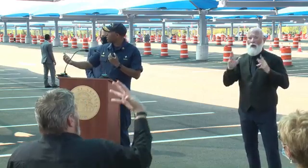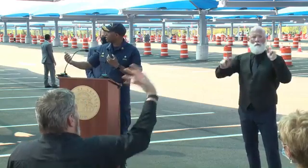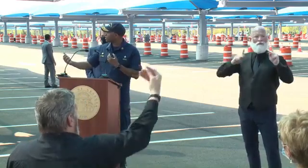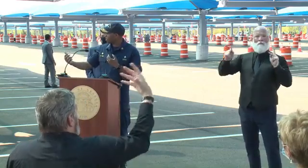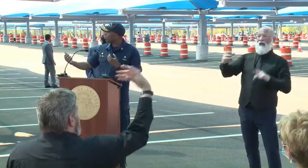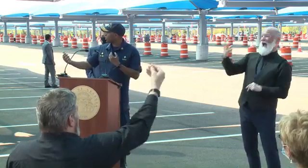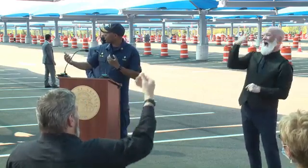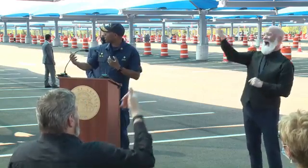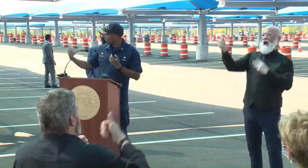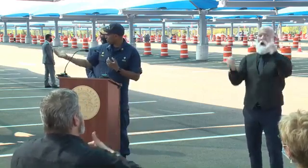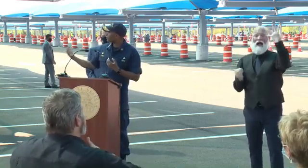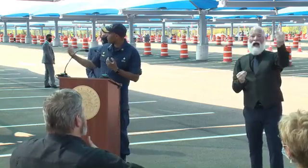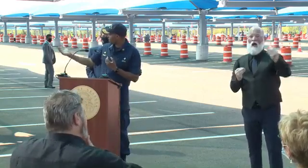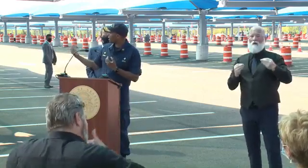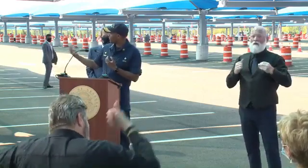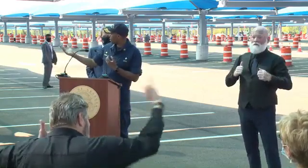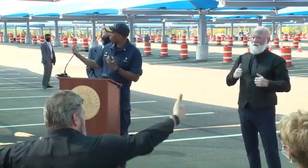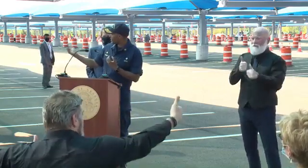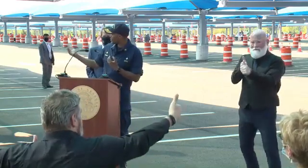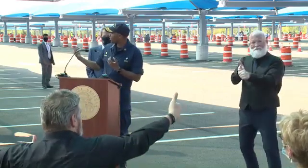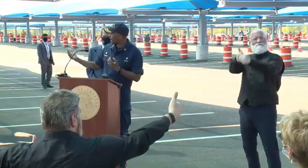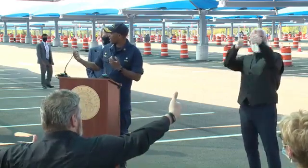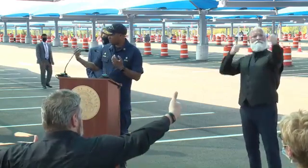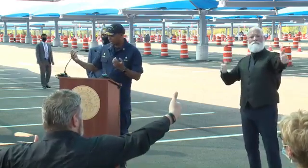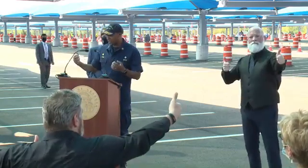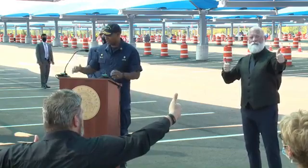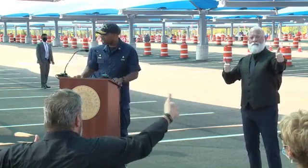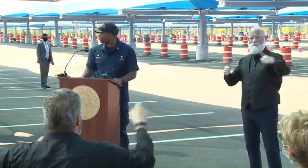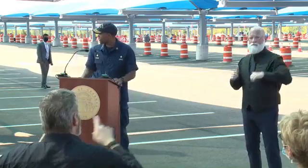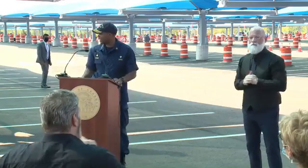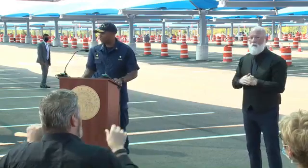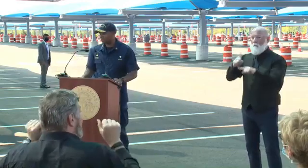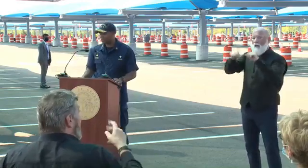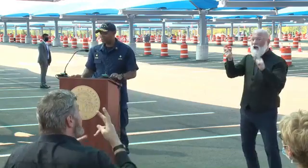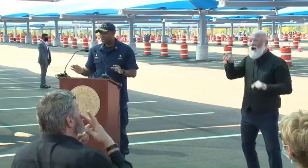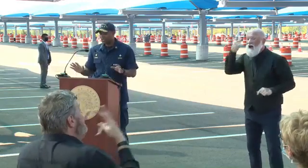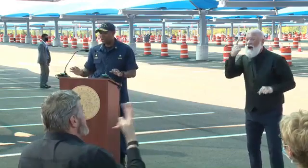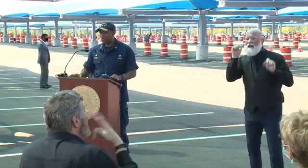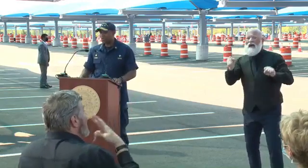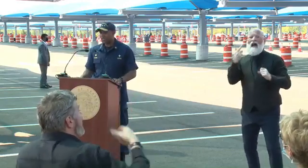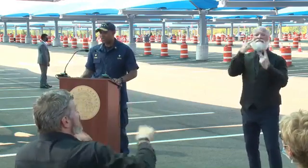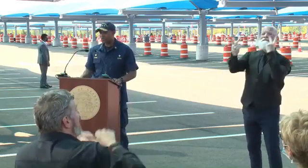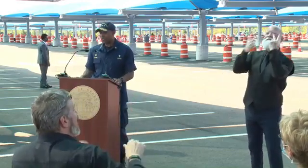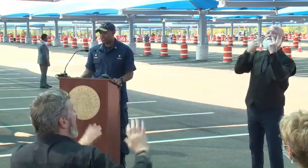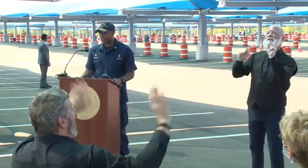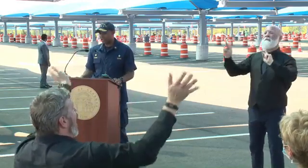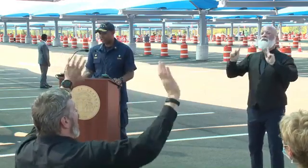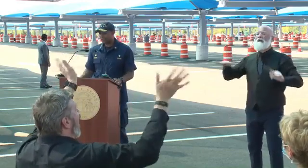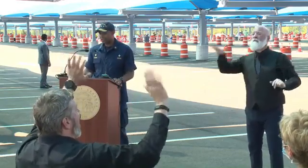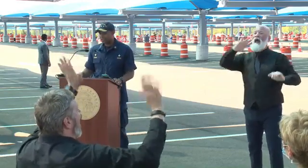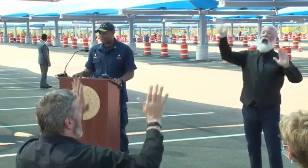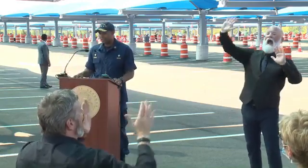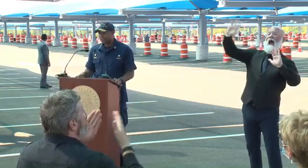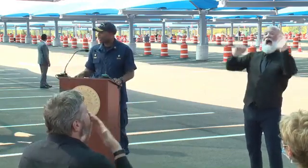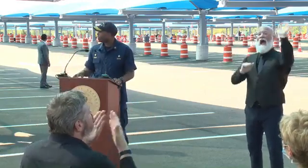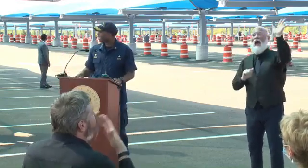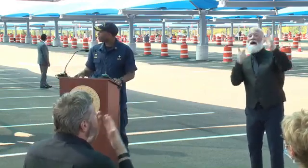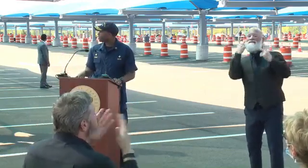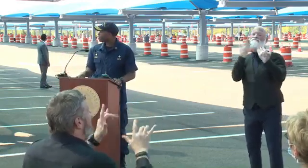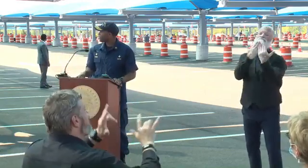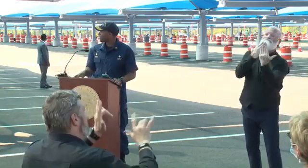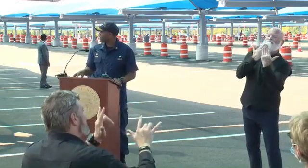distanced, still far enough away as you and I, where they can still see each other. There are ways that we can address